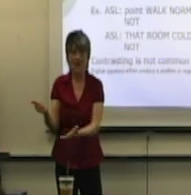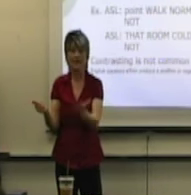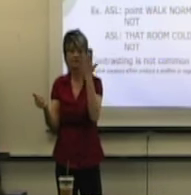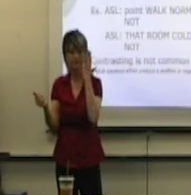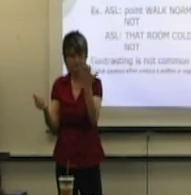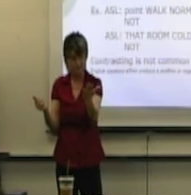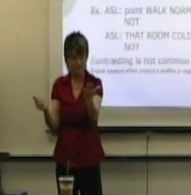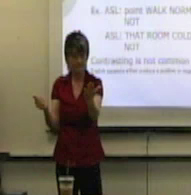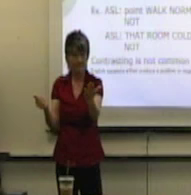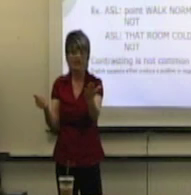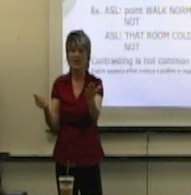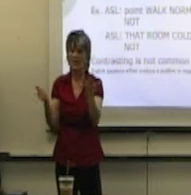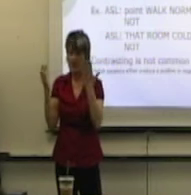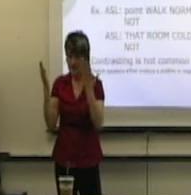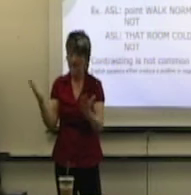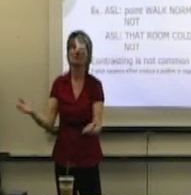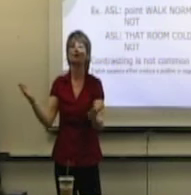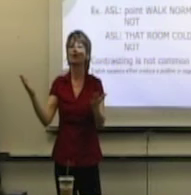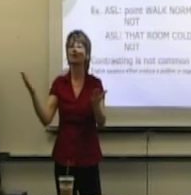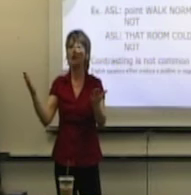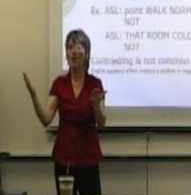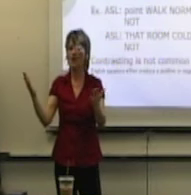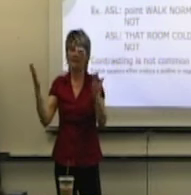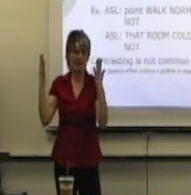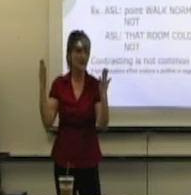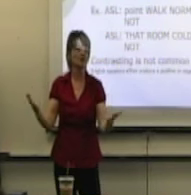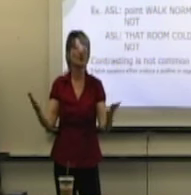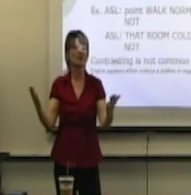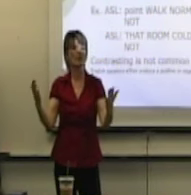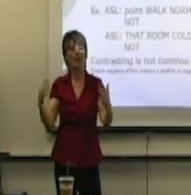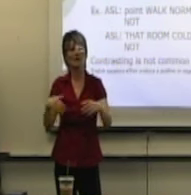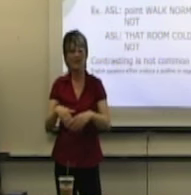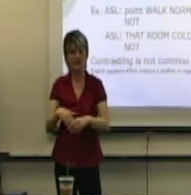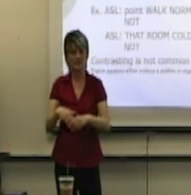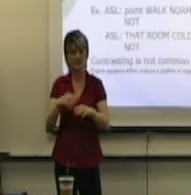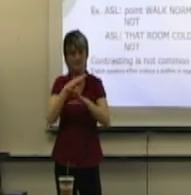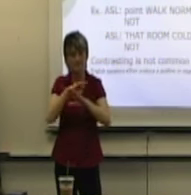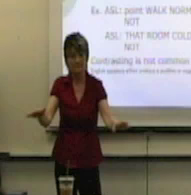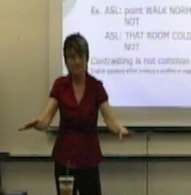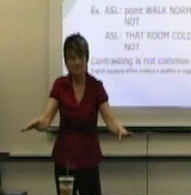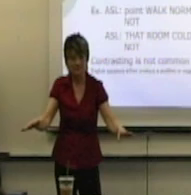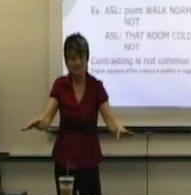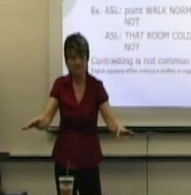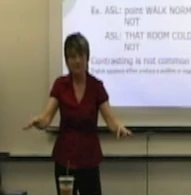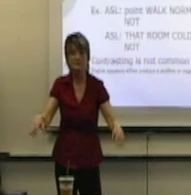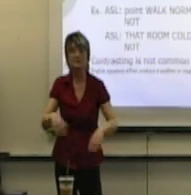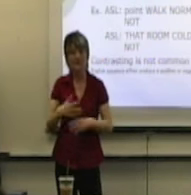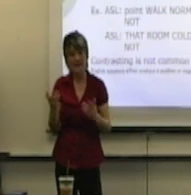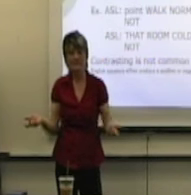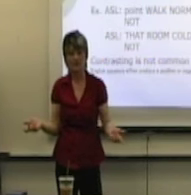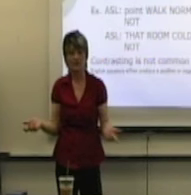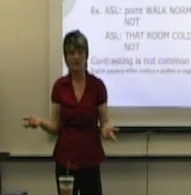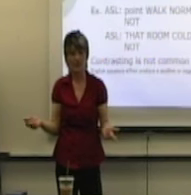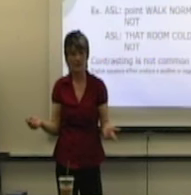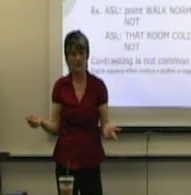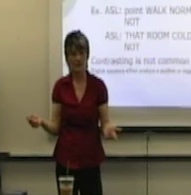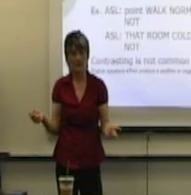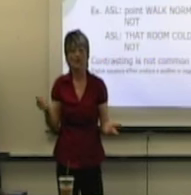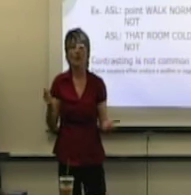say, It's warm. this room is warm. This room is always stuffy. That's the interpretation.